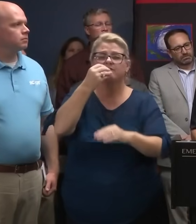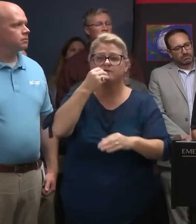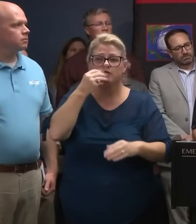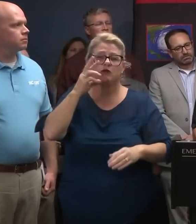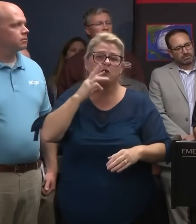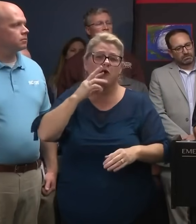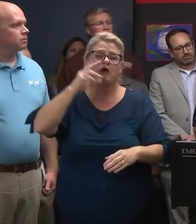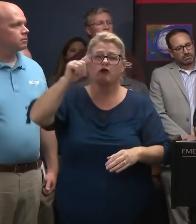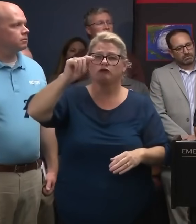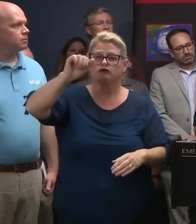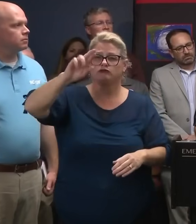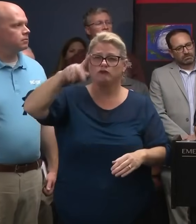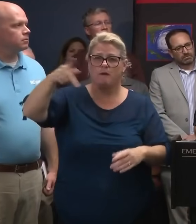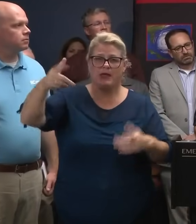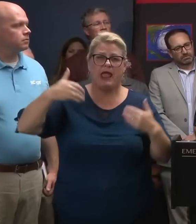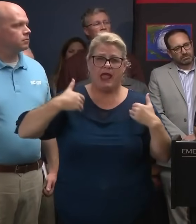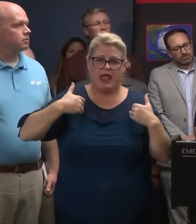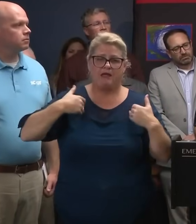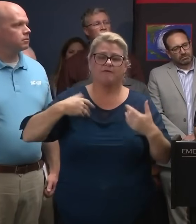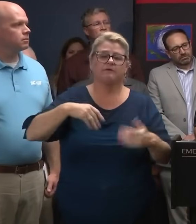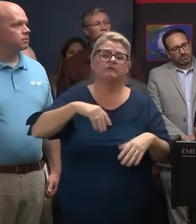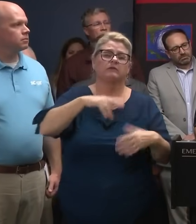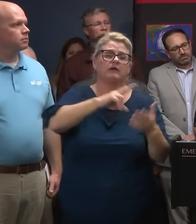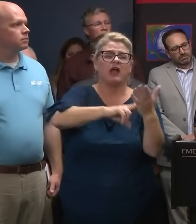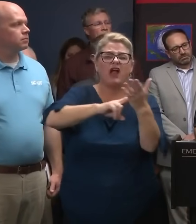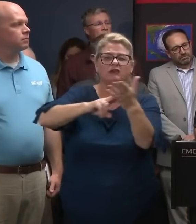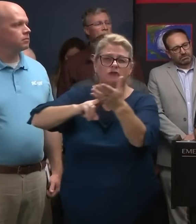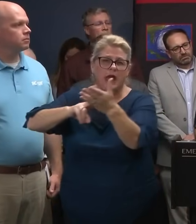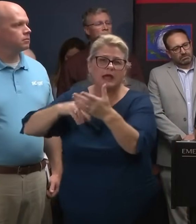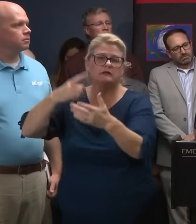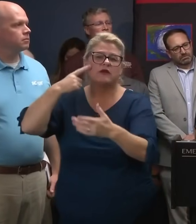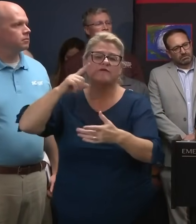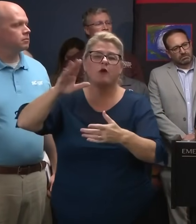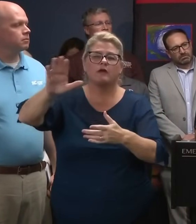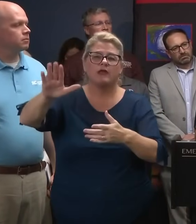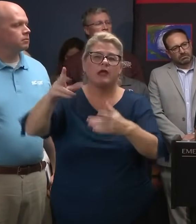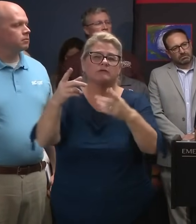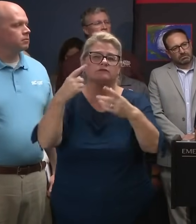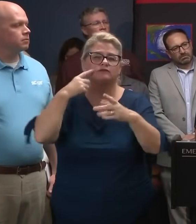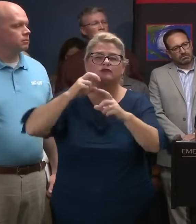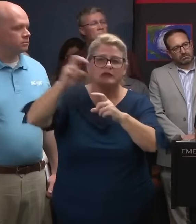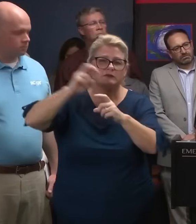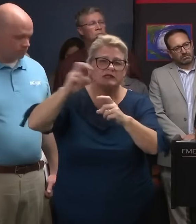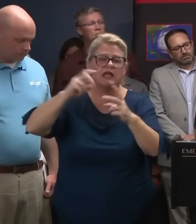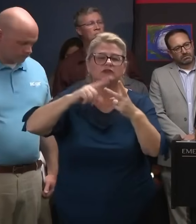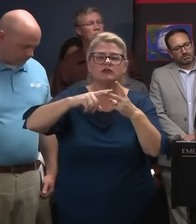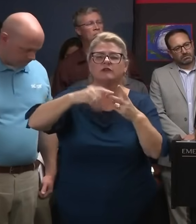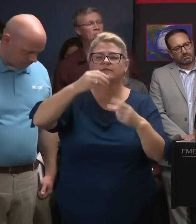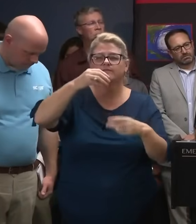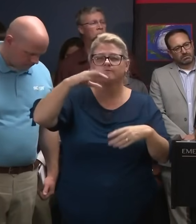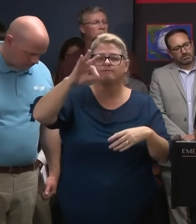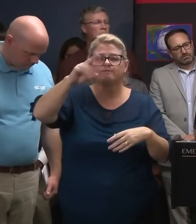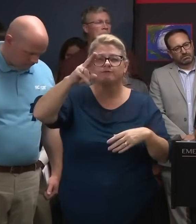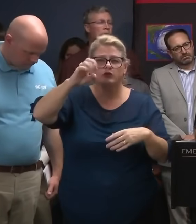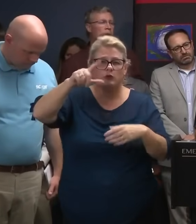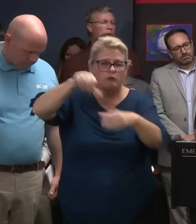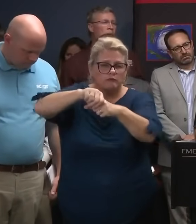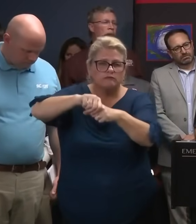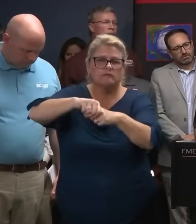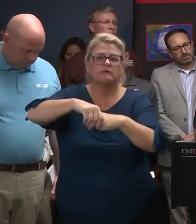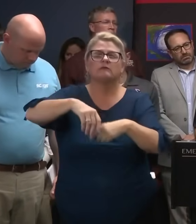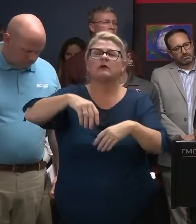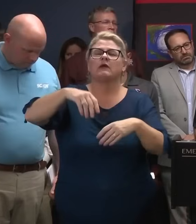tarps. Contracts for general logistics, transportation, fuel, and food have been